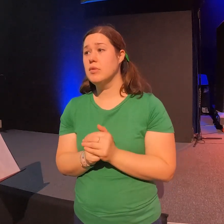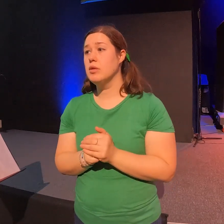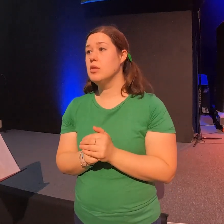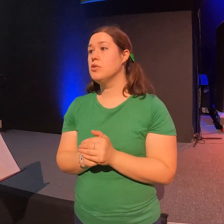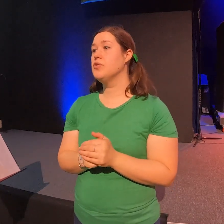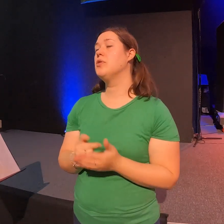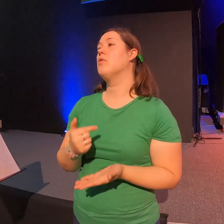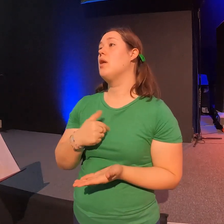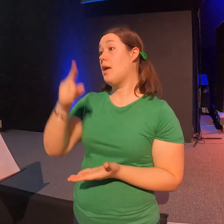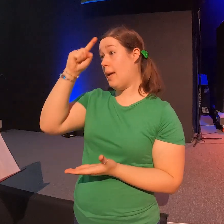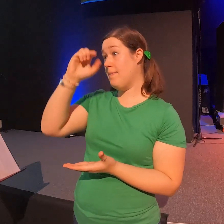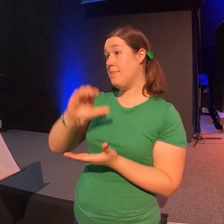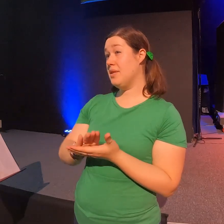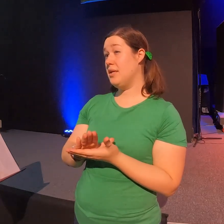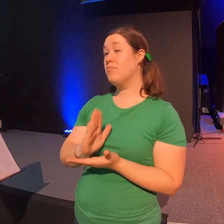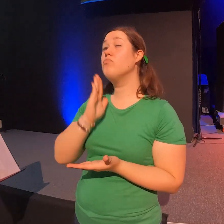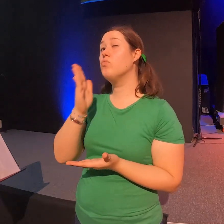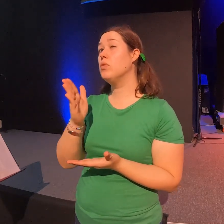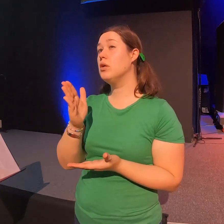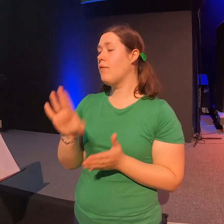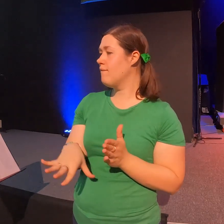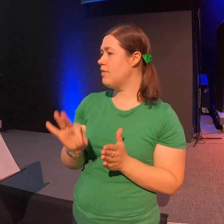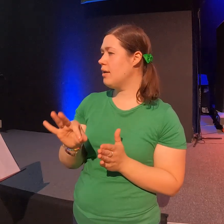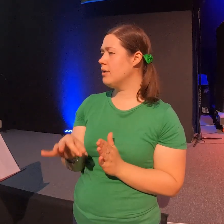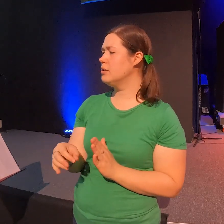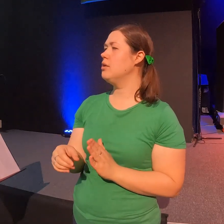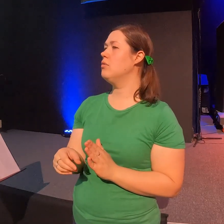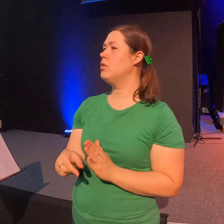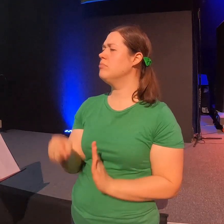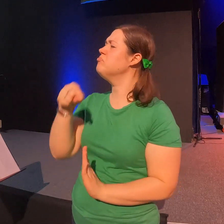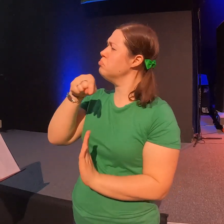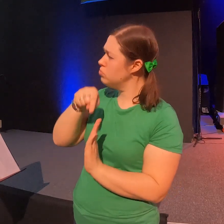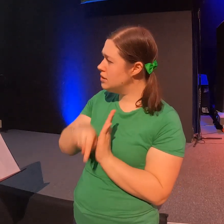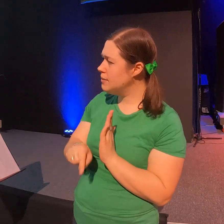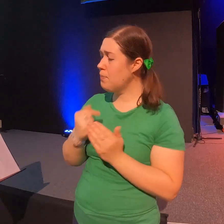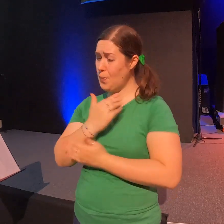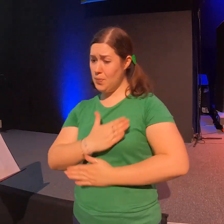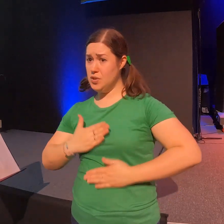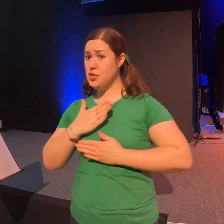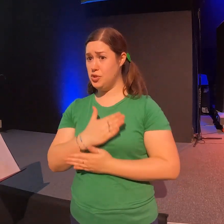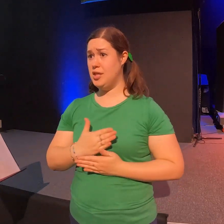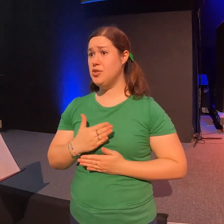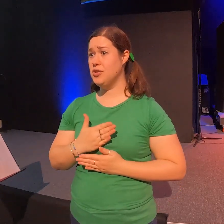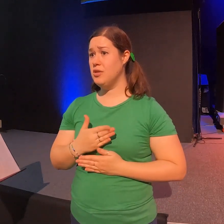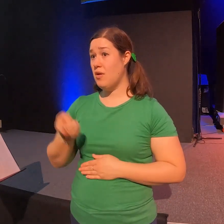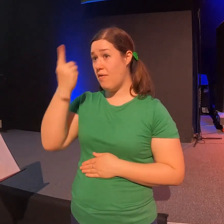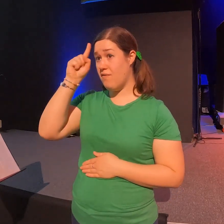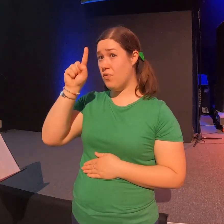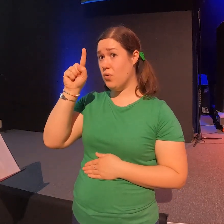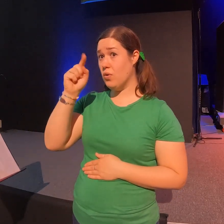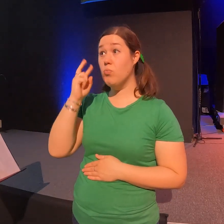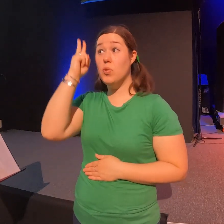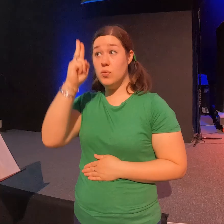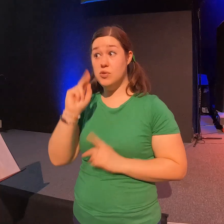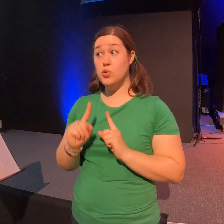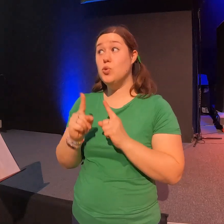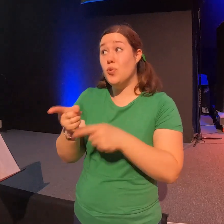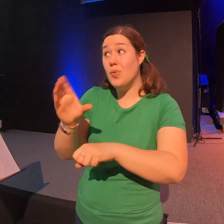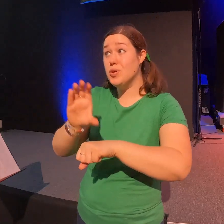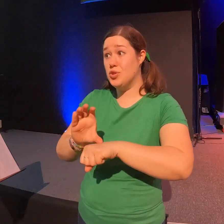deeper appreciation for why you believe in the church and why going to church is so essential for